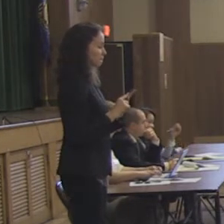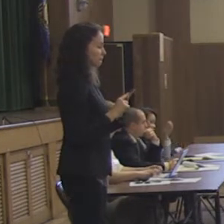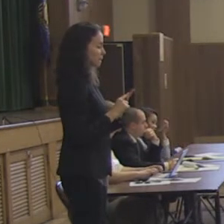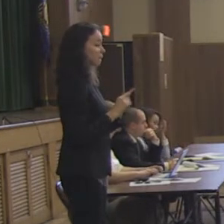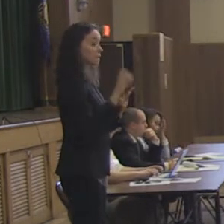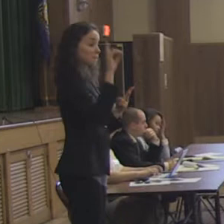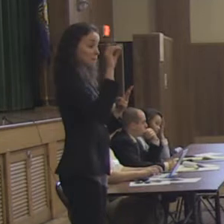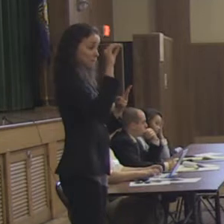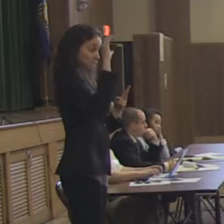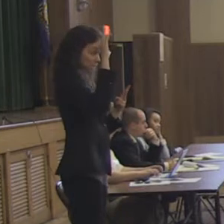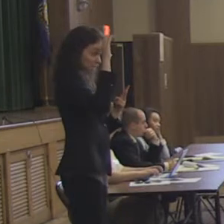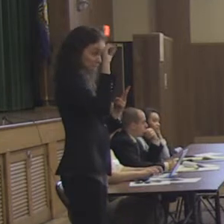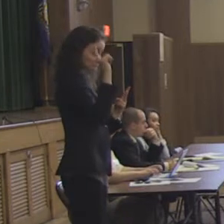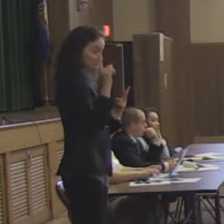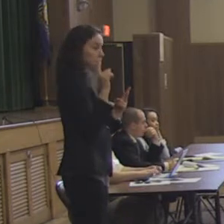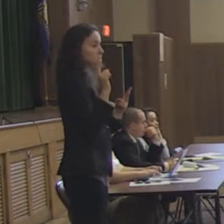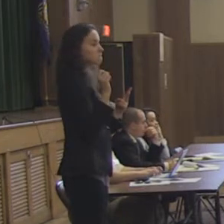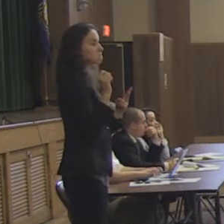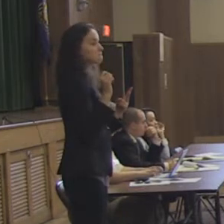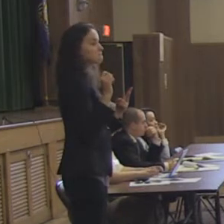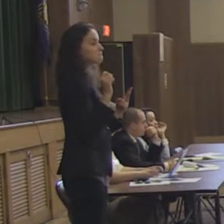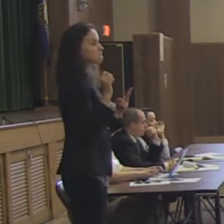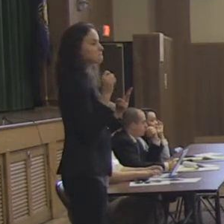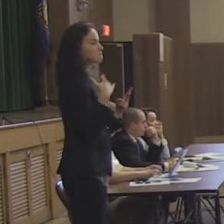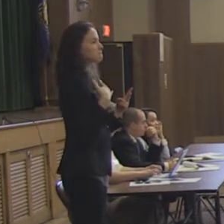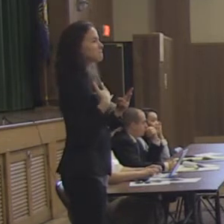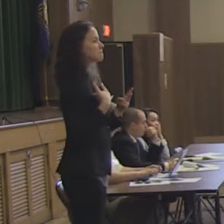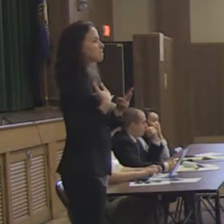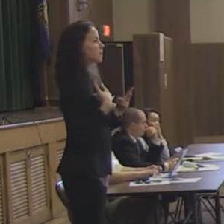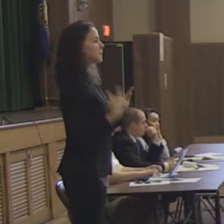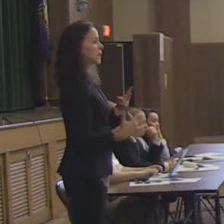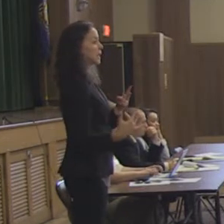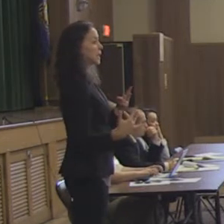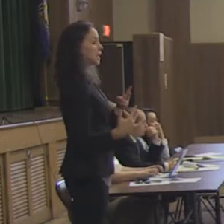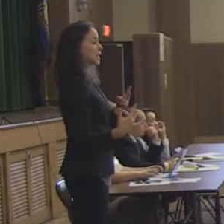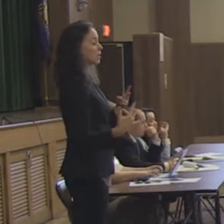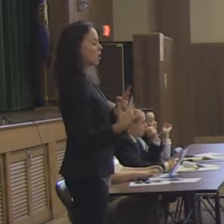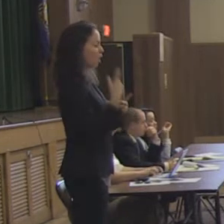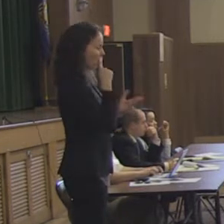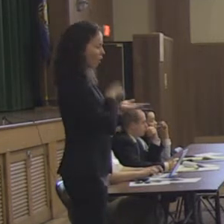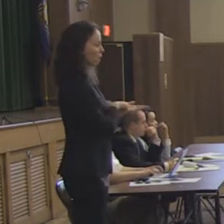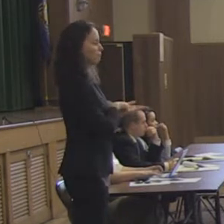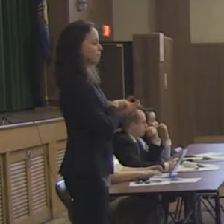DOC has a habit of moving the problem around.